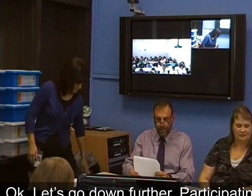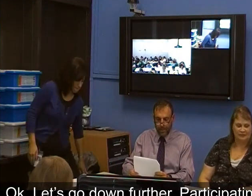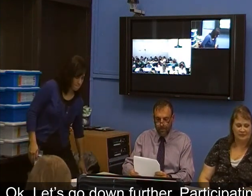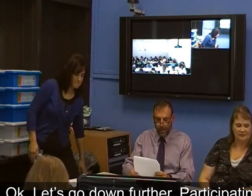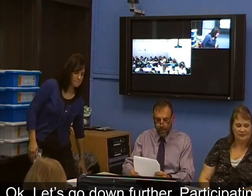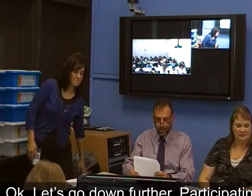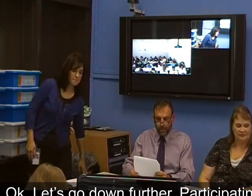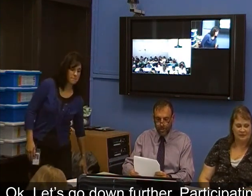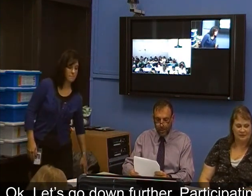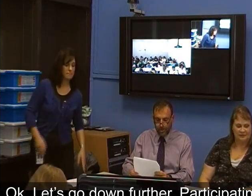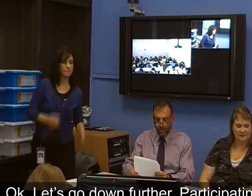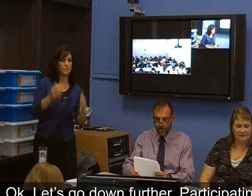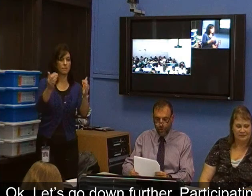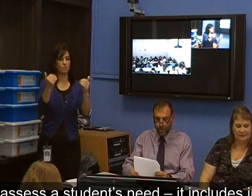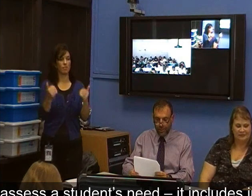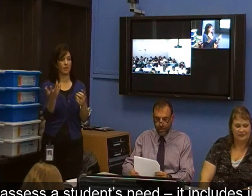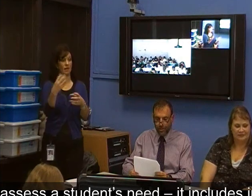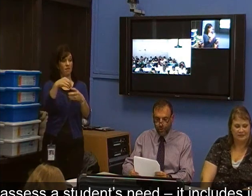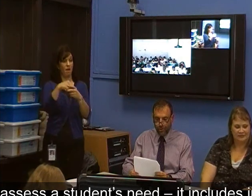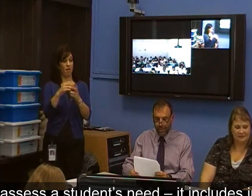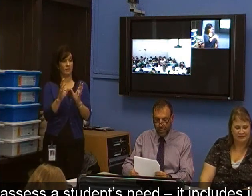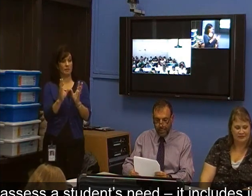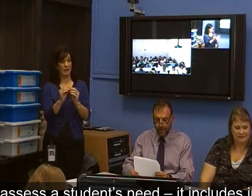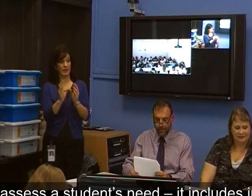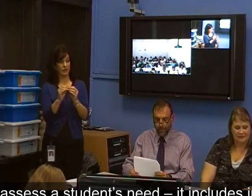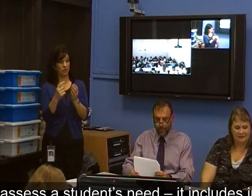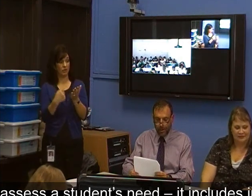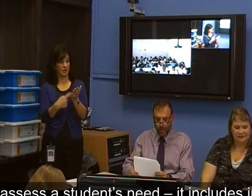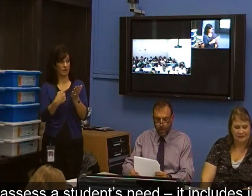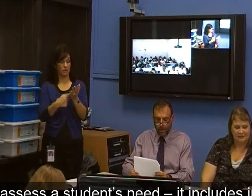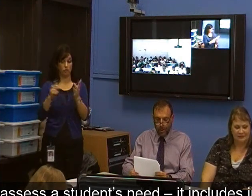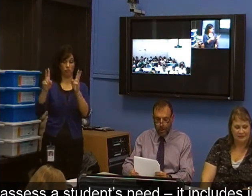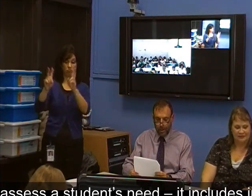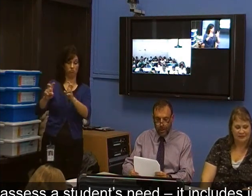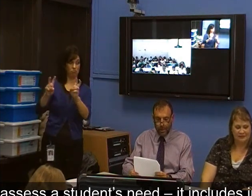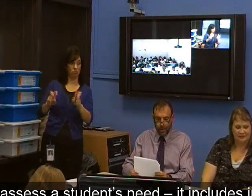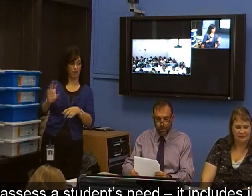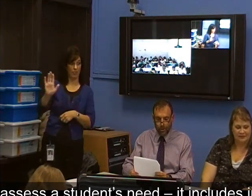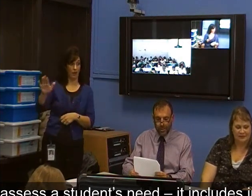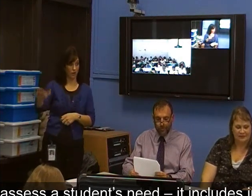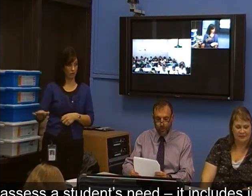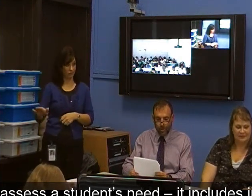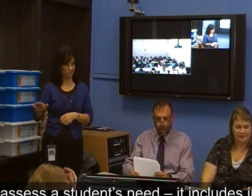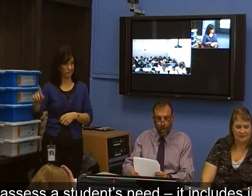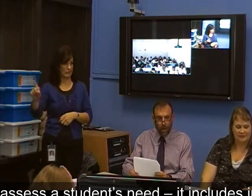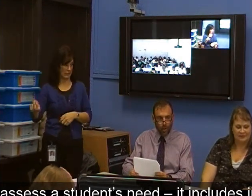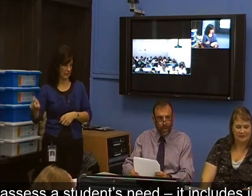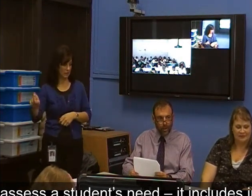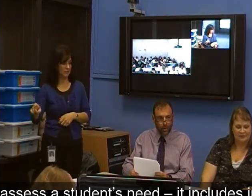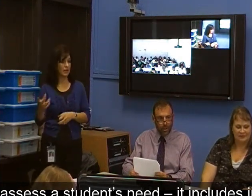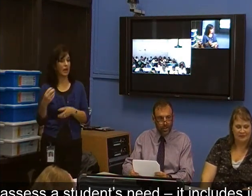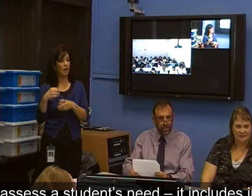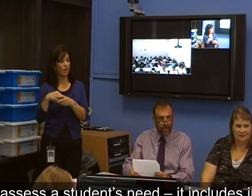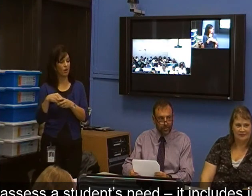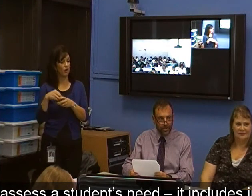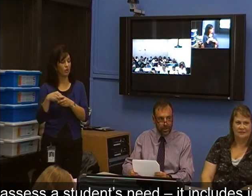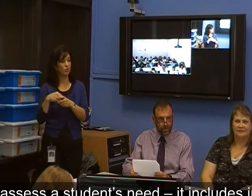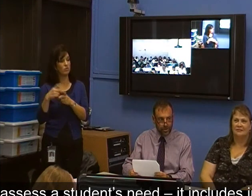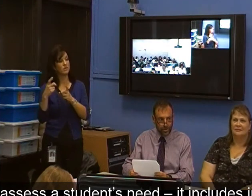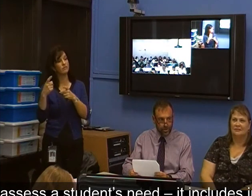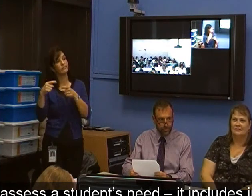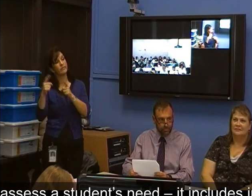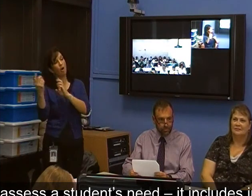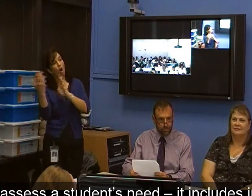Participating in meetings or discussions to assess a student's need. It includes informal hallway or lunchtime